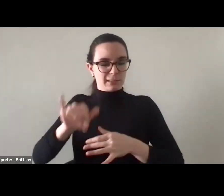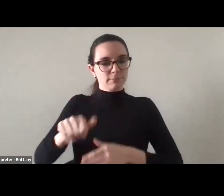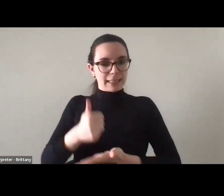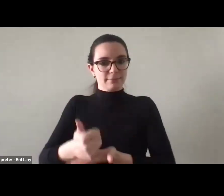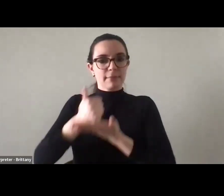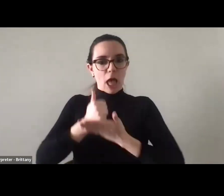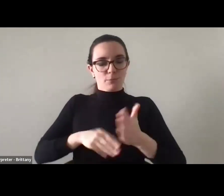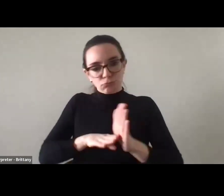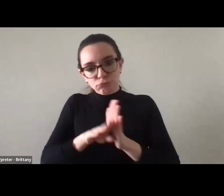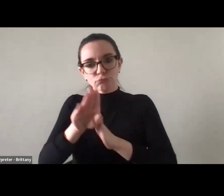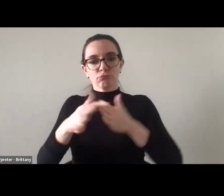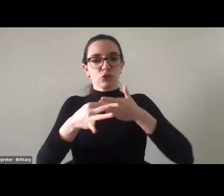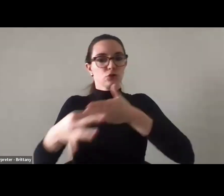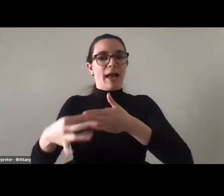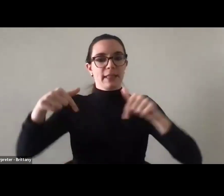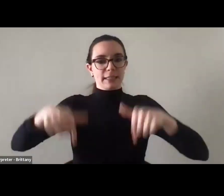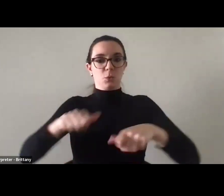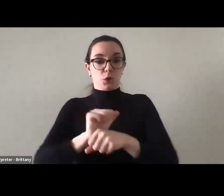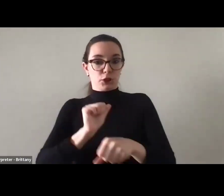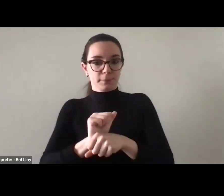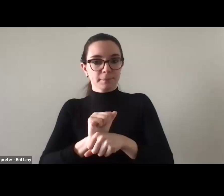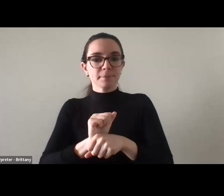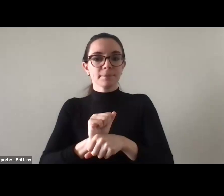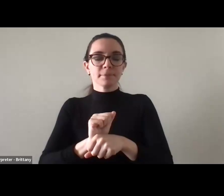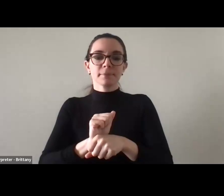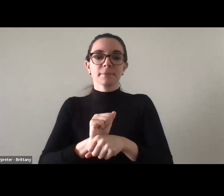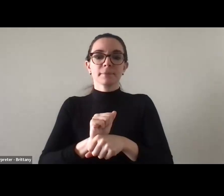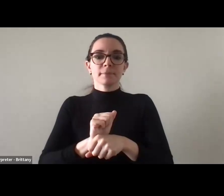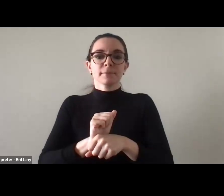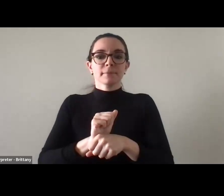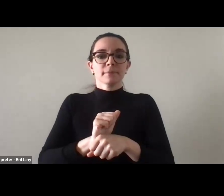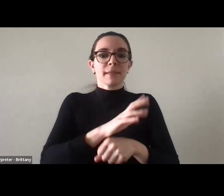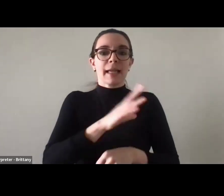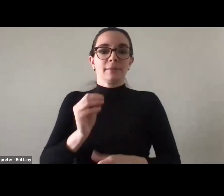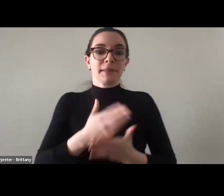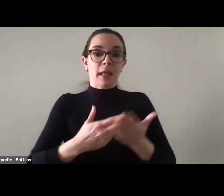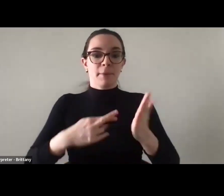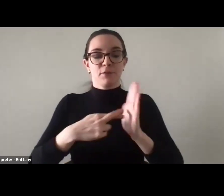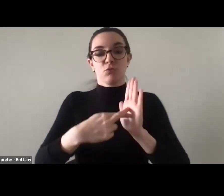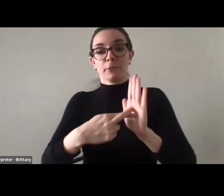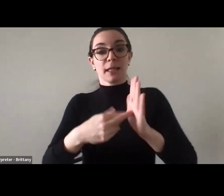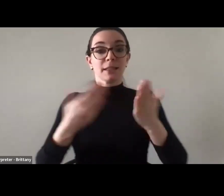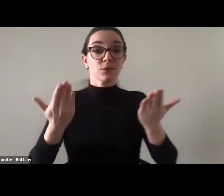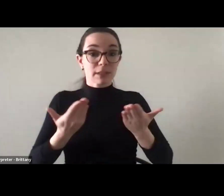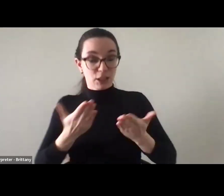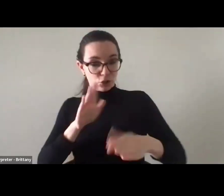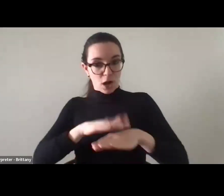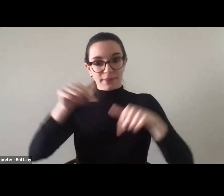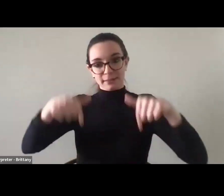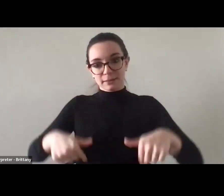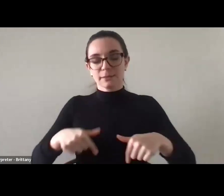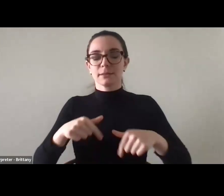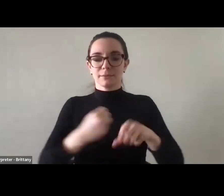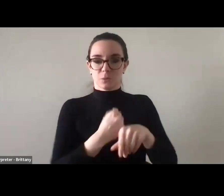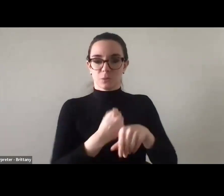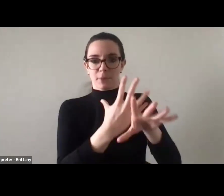work. For instance, Apprenti, which is represented on this webinar currently has been one of